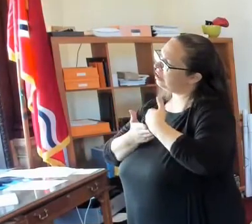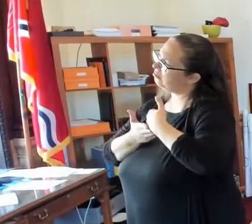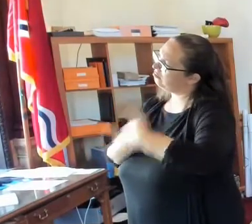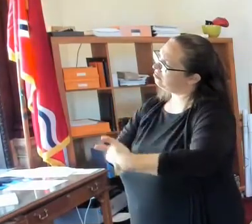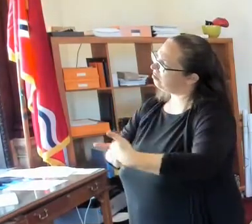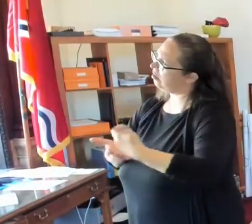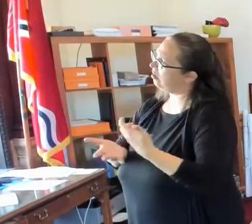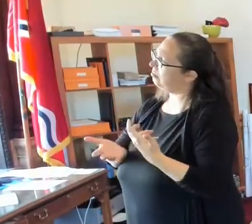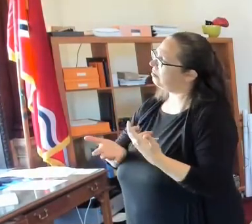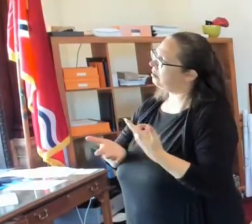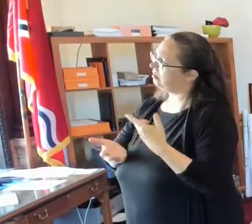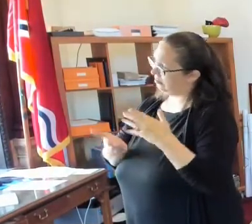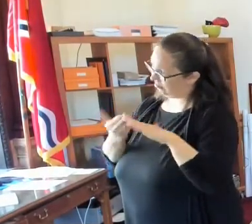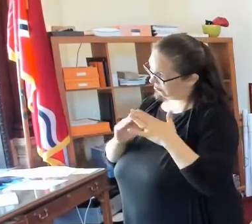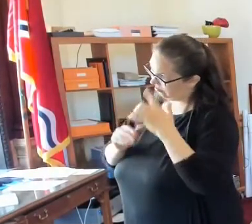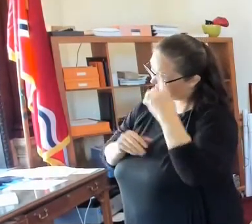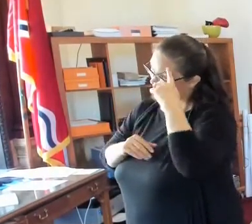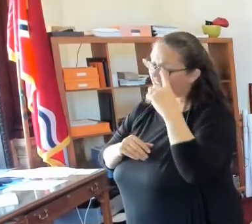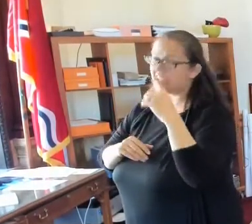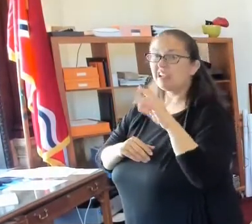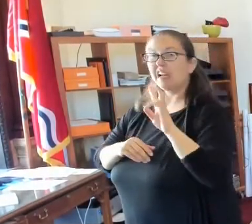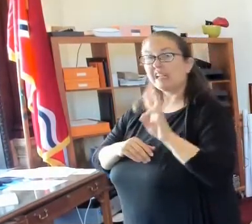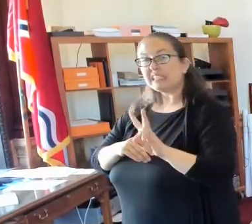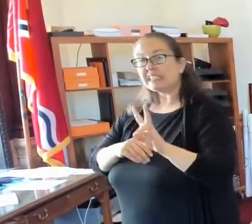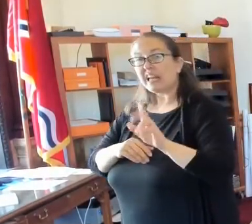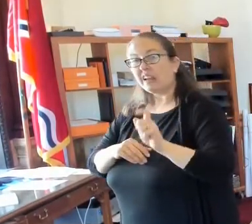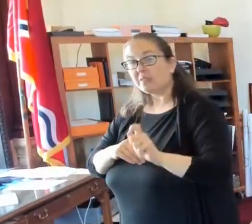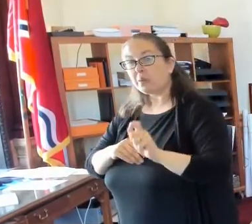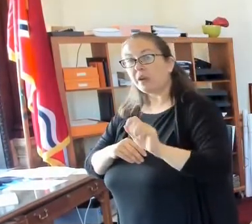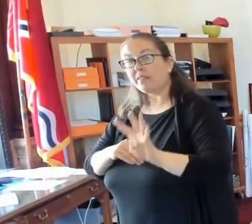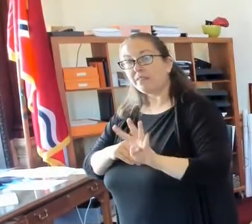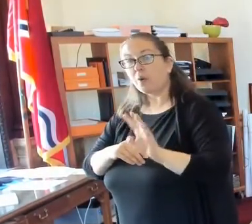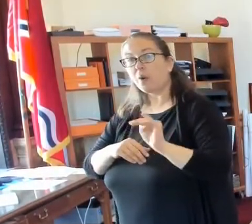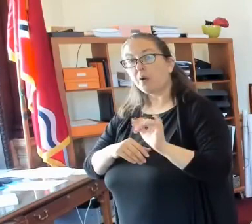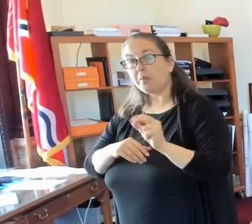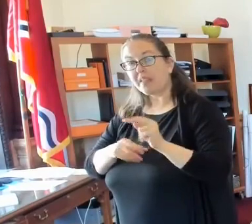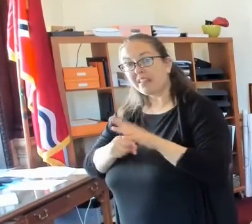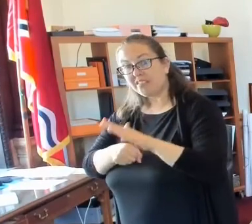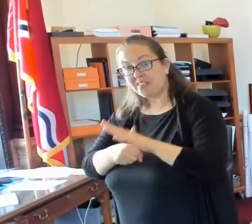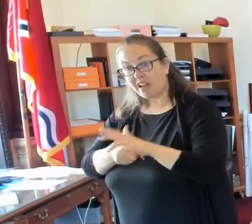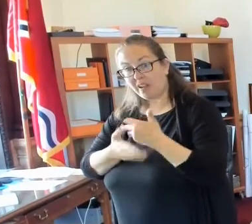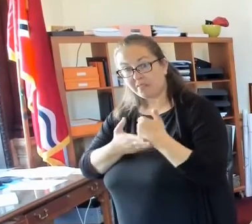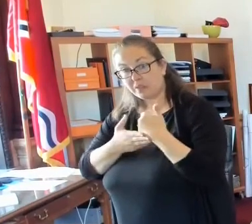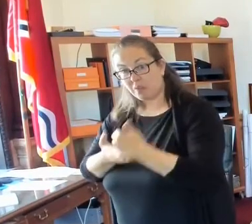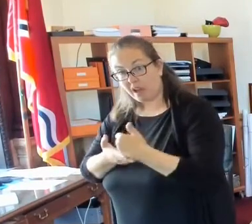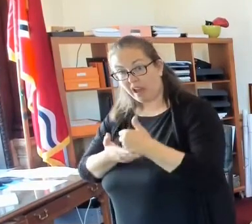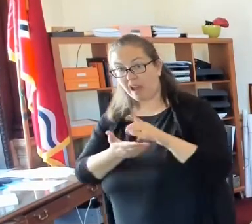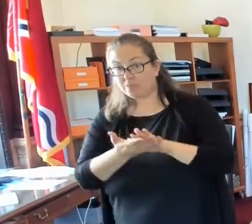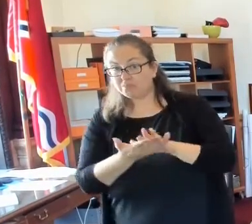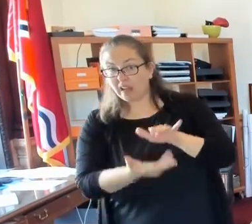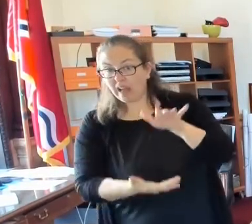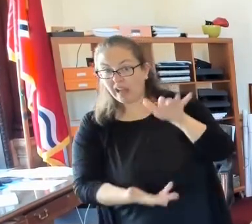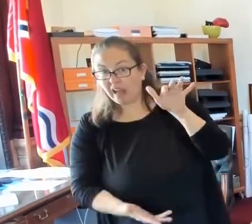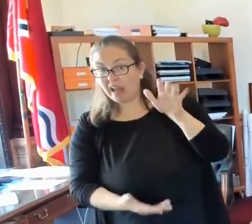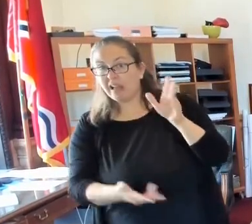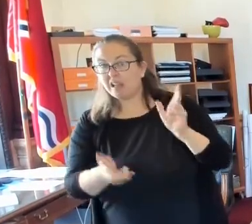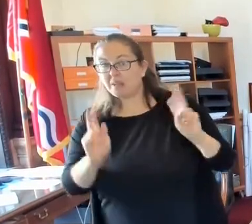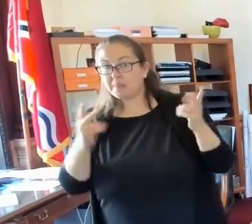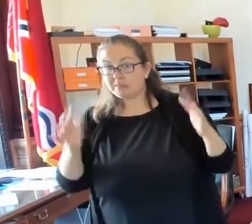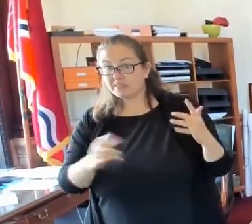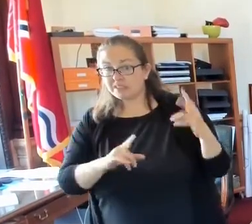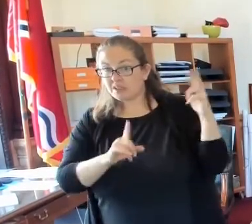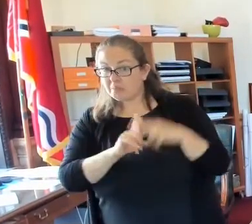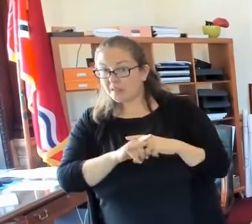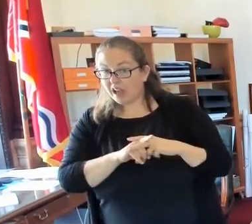the city anticipate that now $7.4 million is going to be enough to help the people who've applied? You know, Kyle,